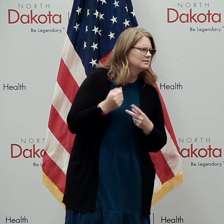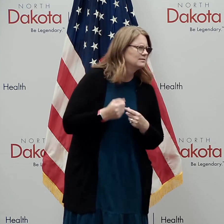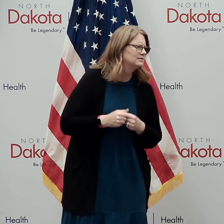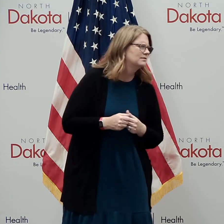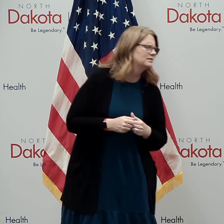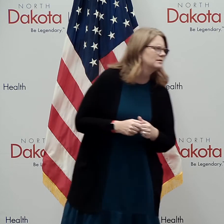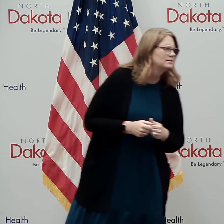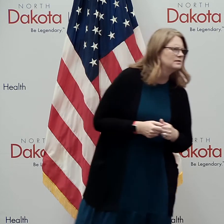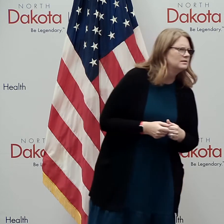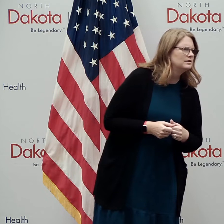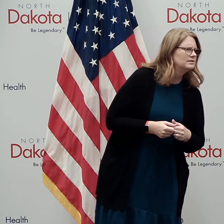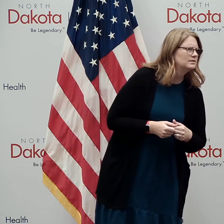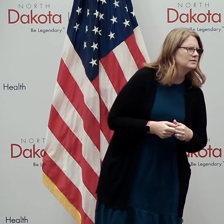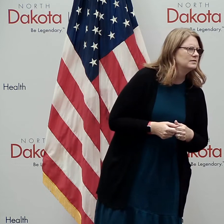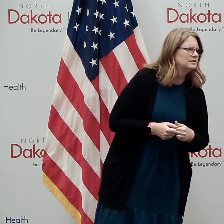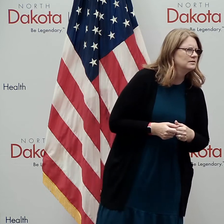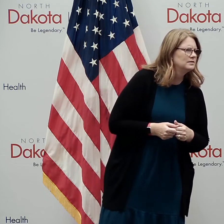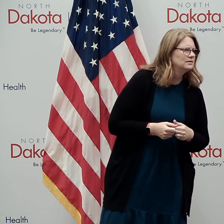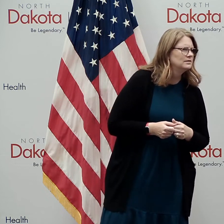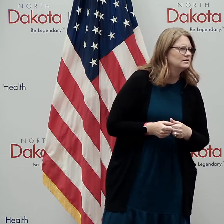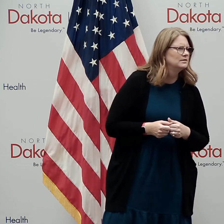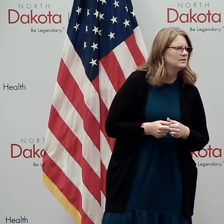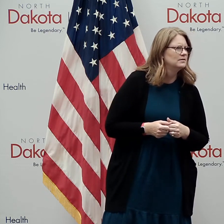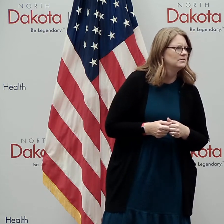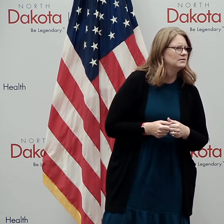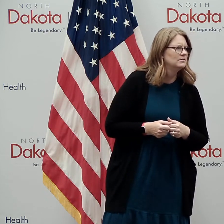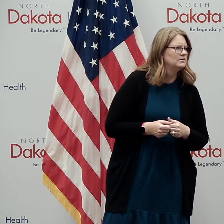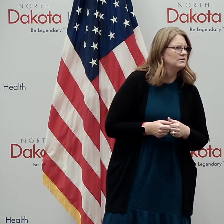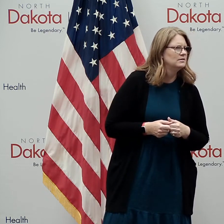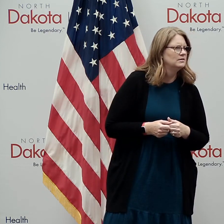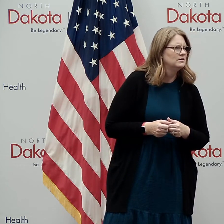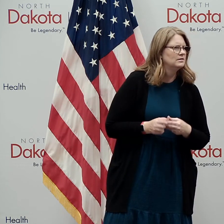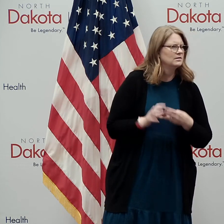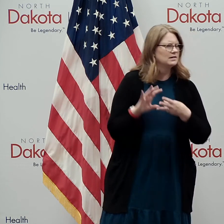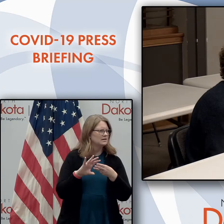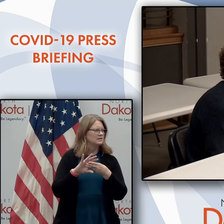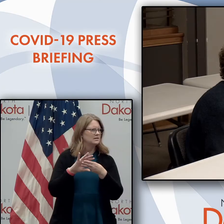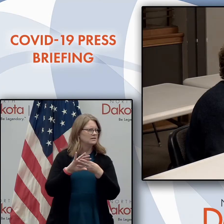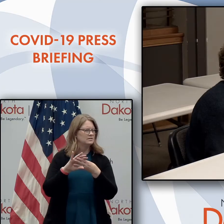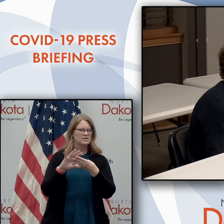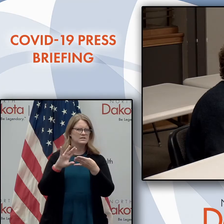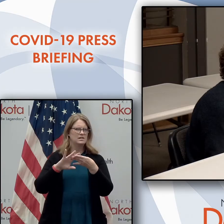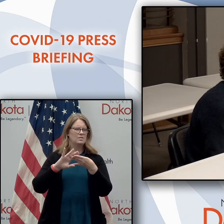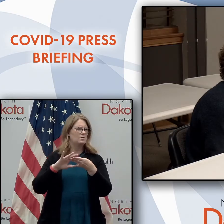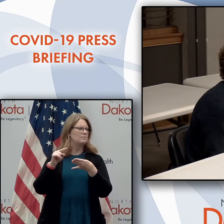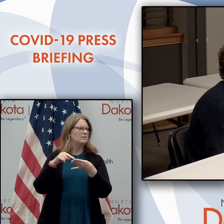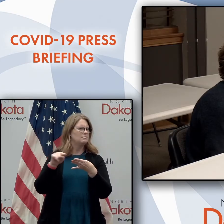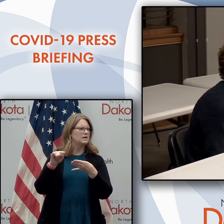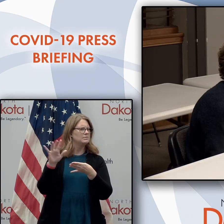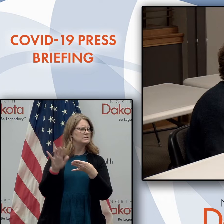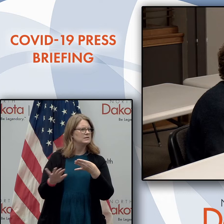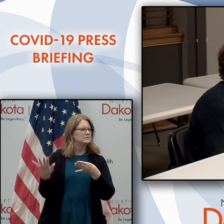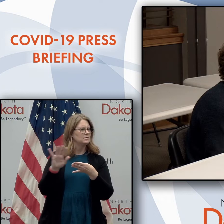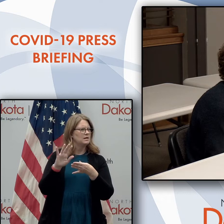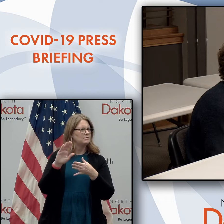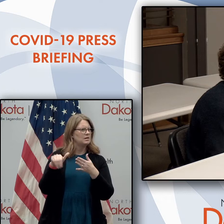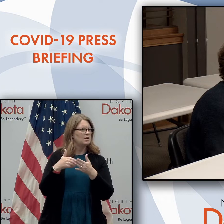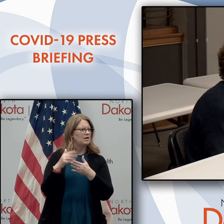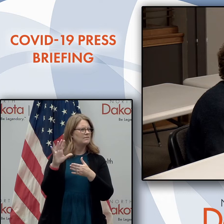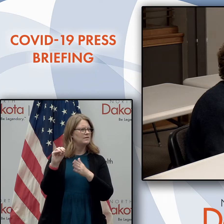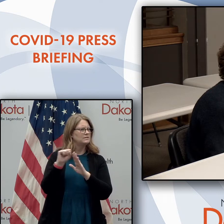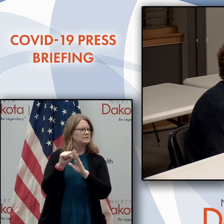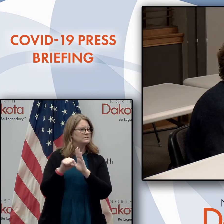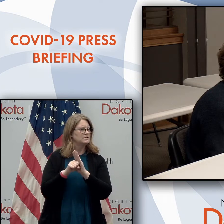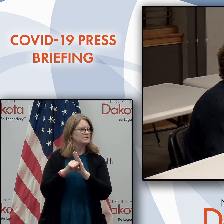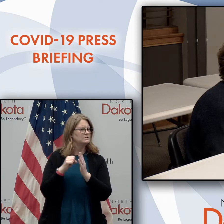being covered was an estimate based on if all 50 states signed on to the program. Why the assumption that this will only